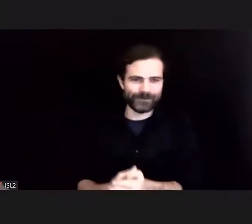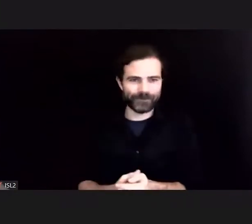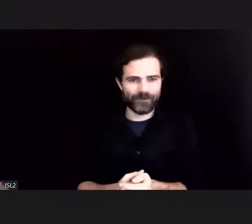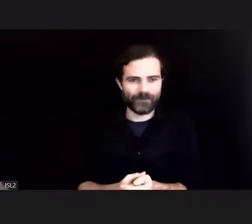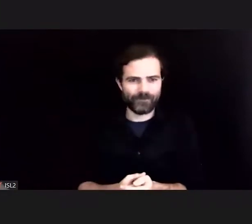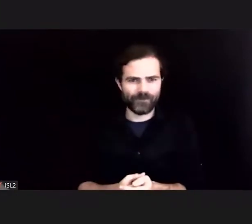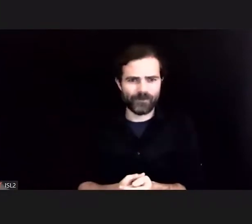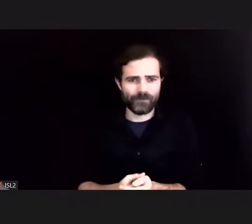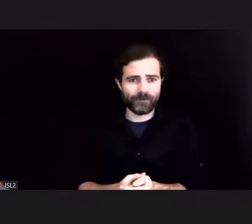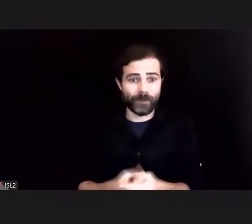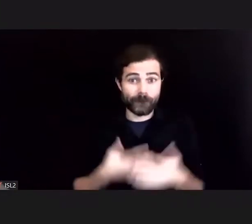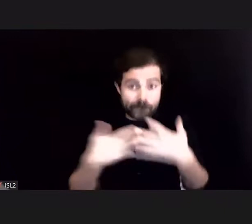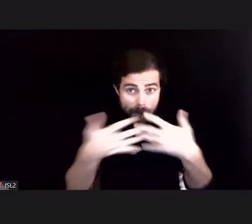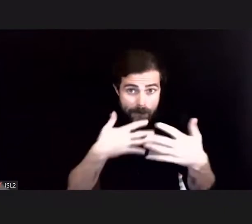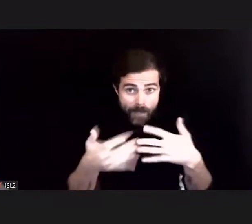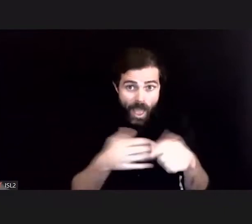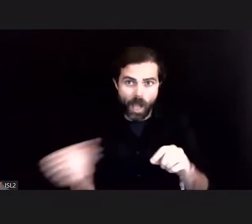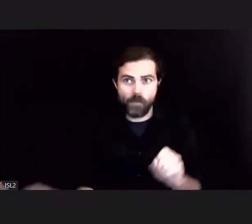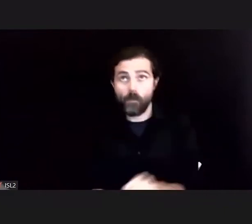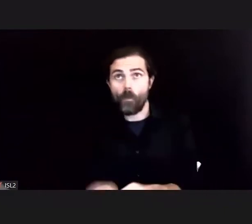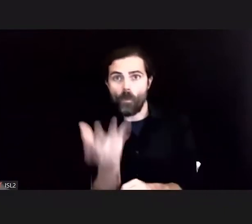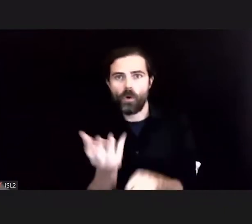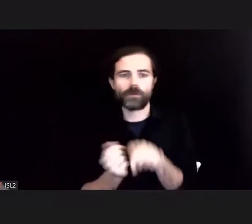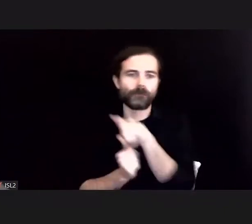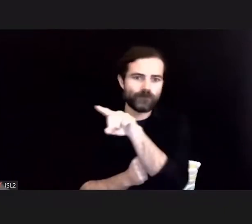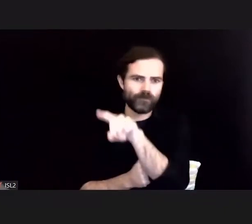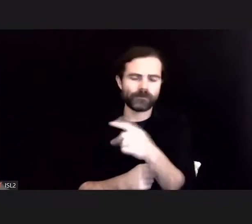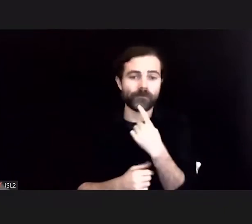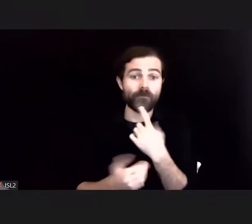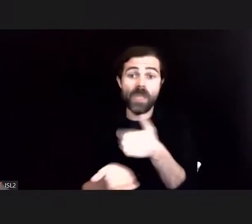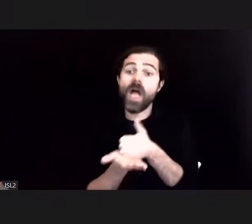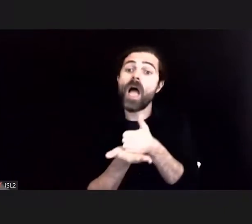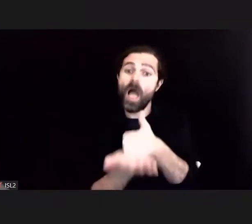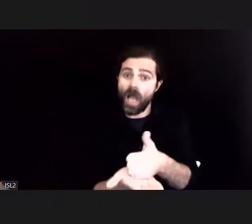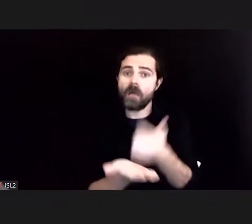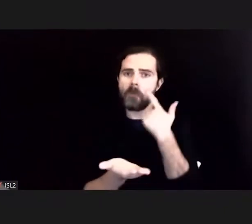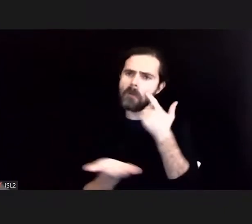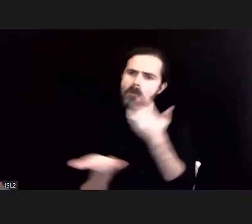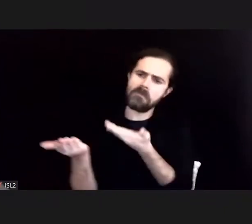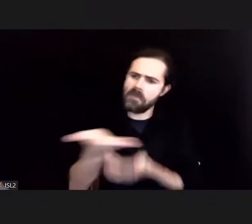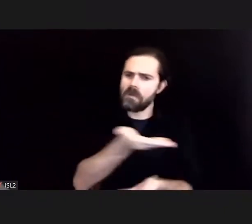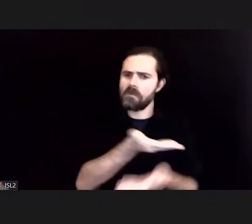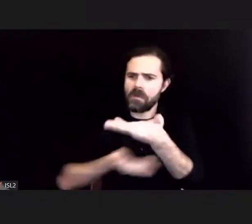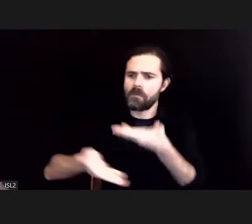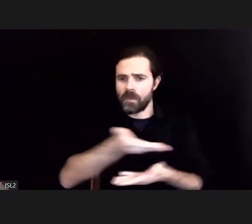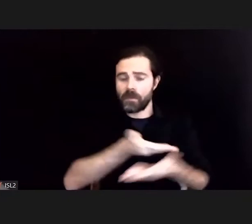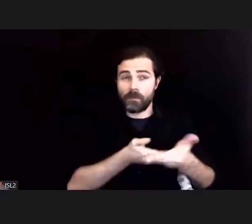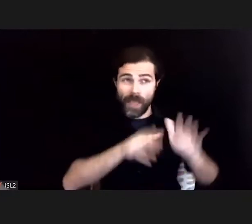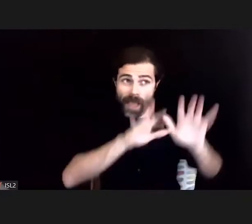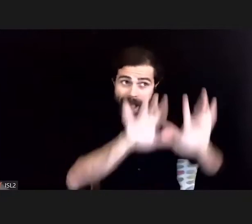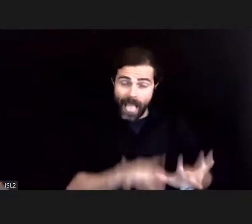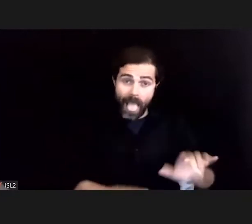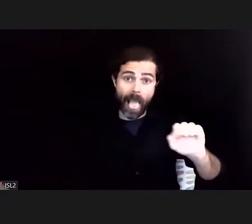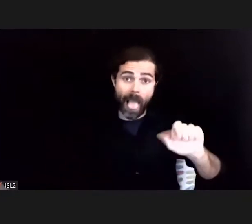making sure that they can be part of the mapping tool launch and helping with their contributions to make the algorithm search better in the